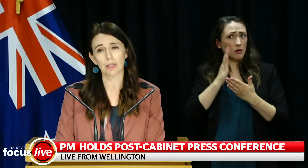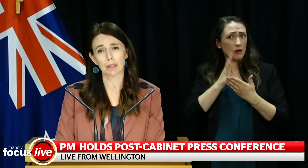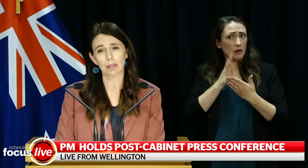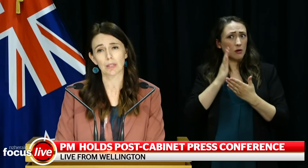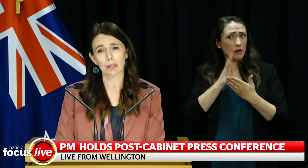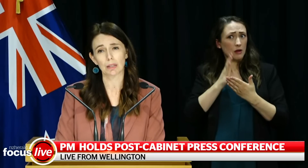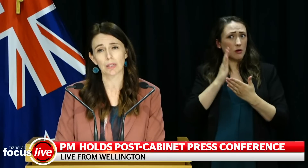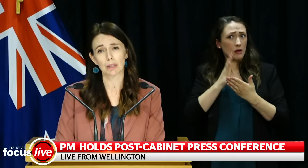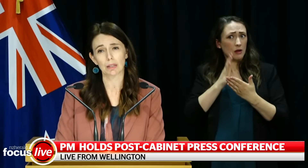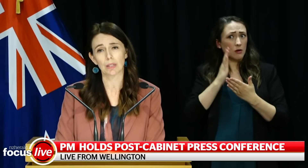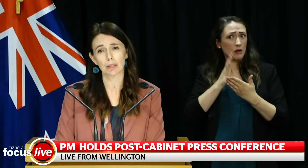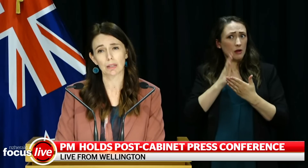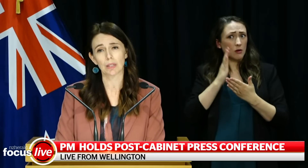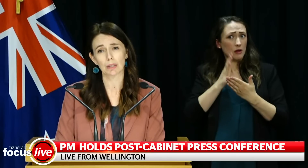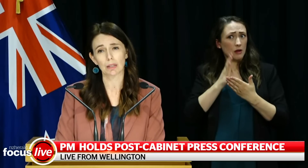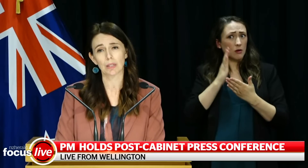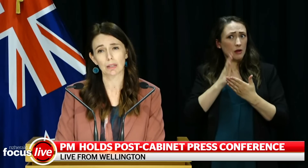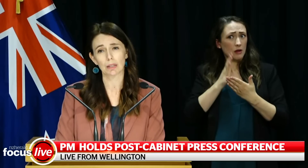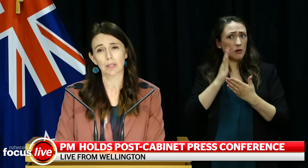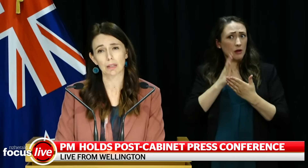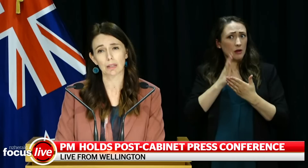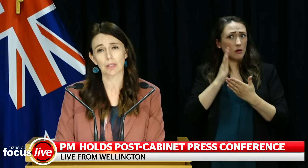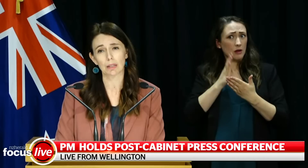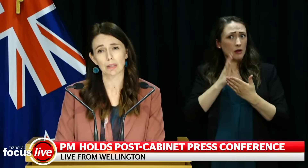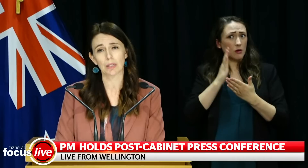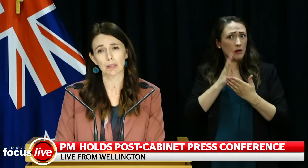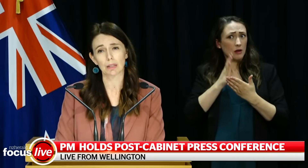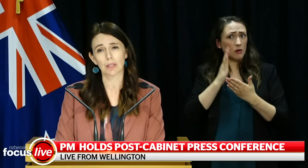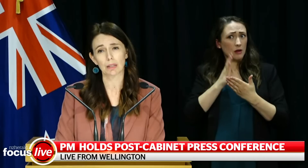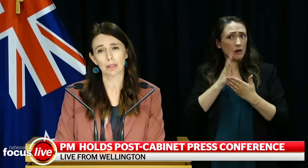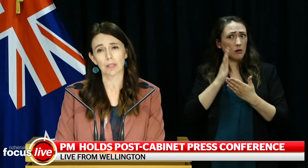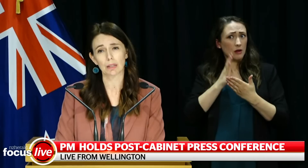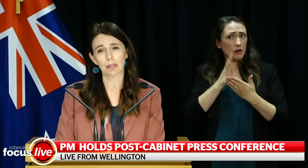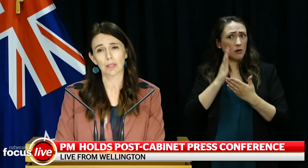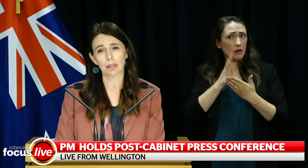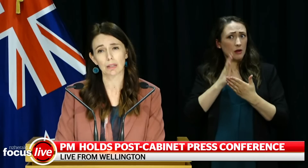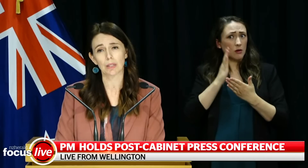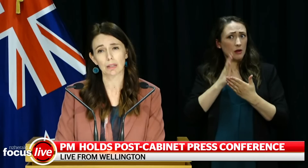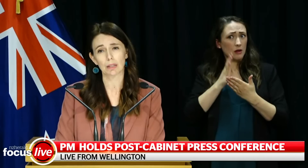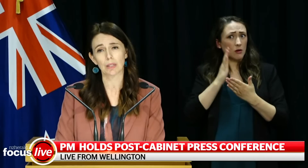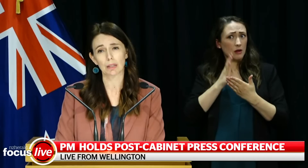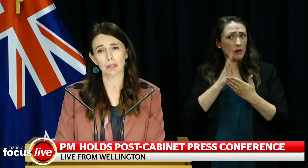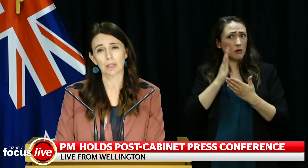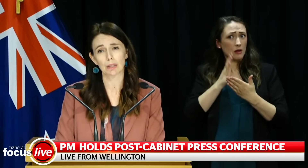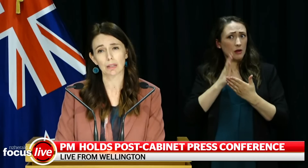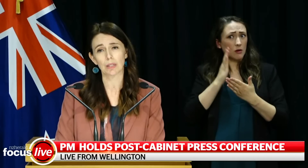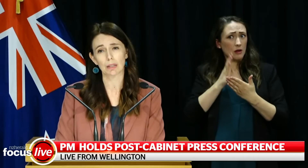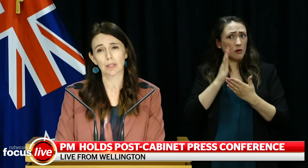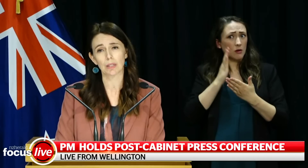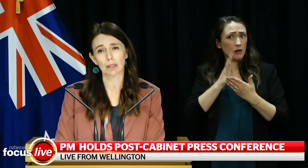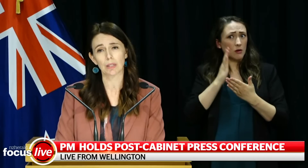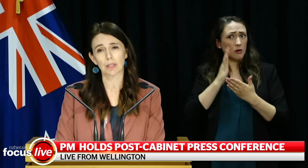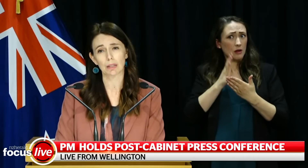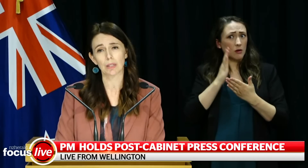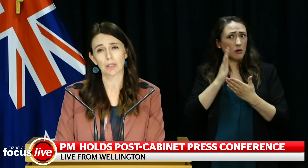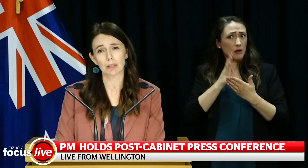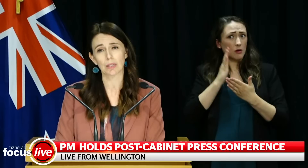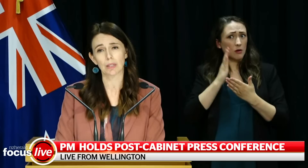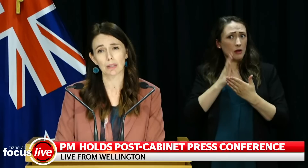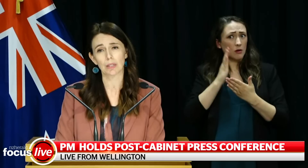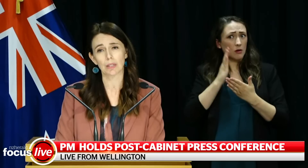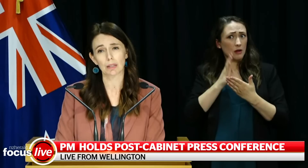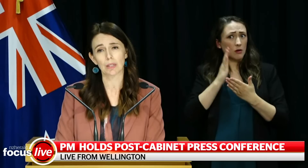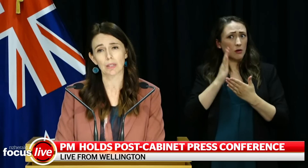active consideration by Cabinet. But I mean, there's shortening isolation periods and then there's exemption lists and all those other things, but this is a